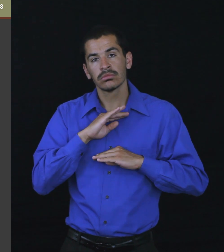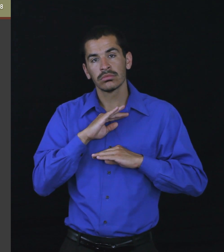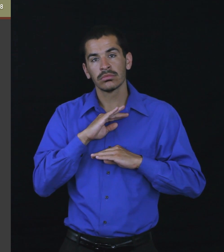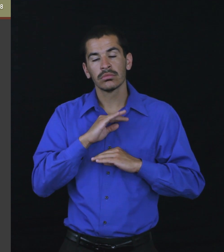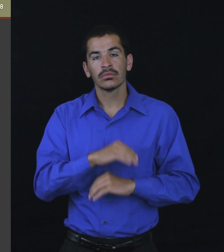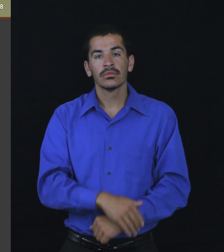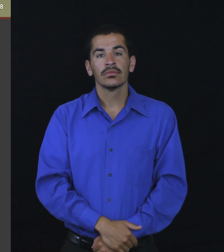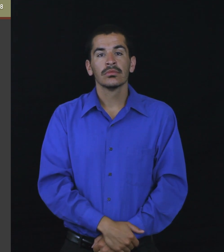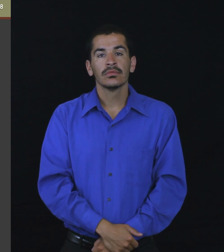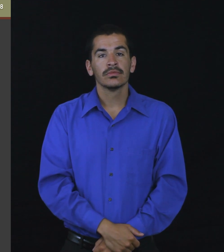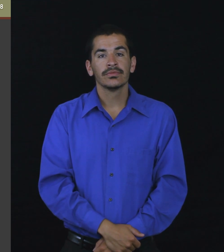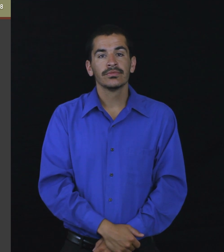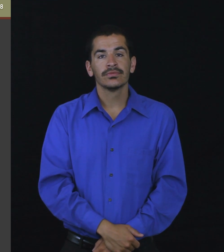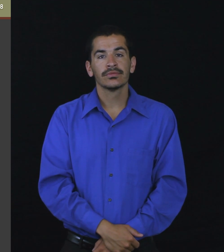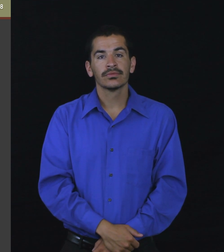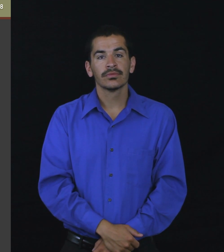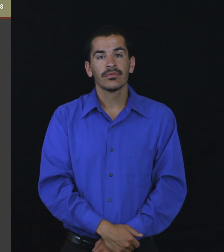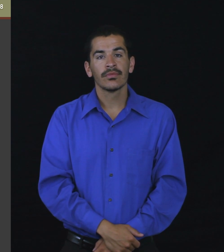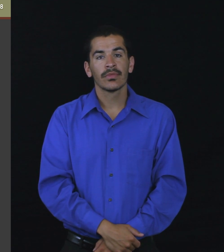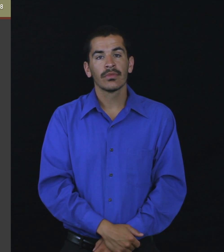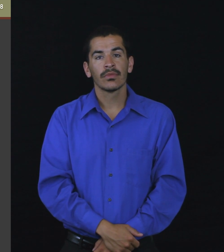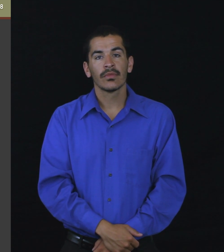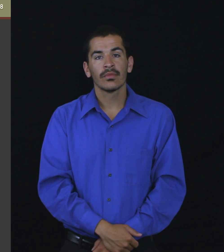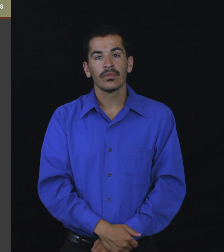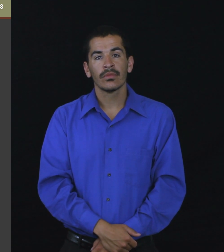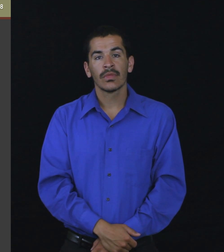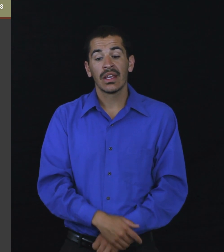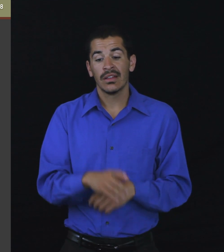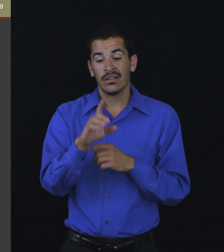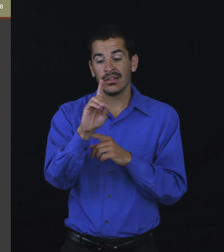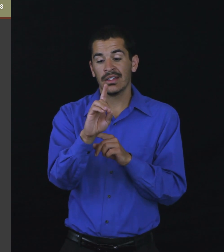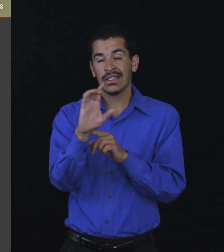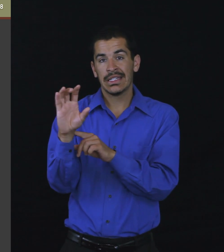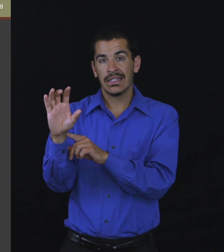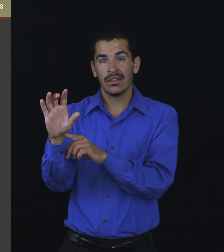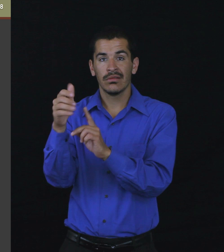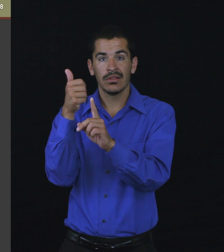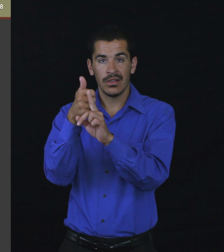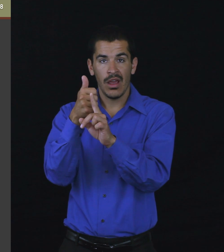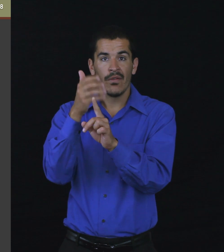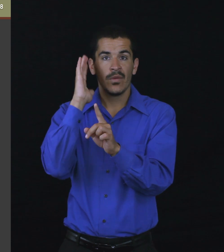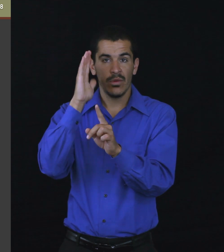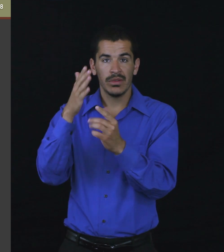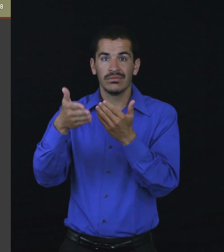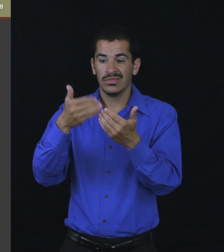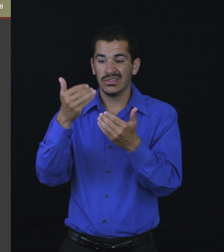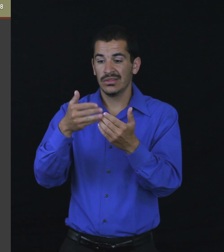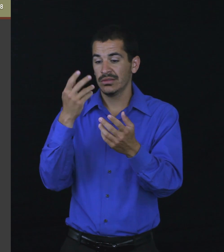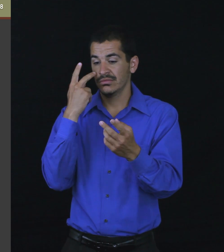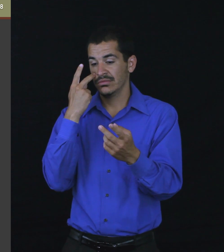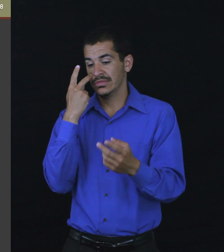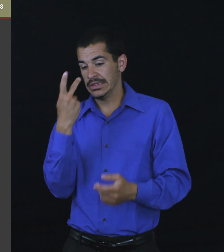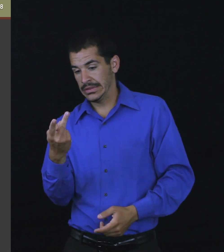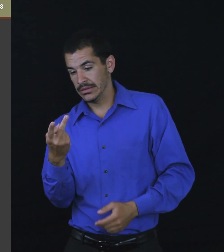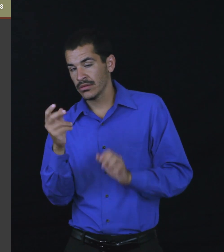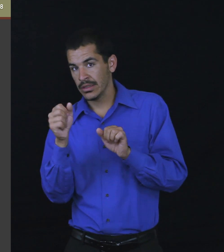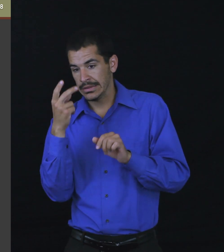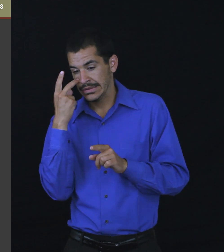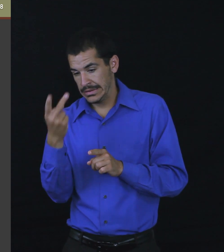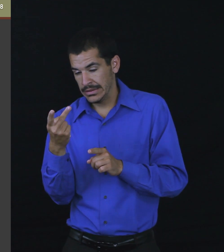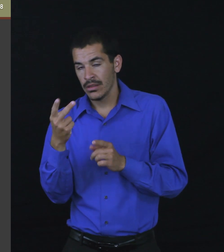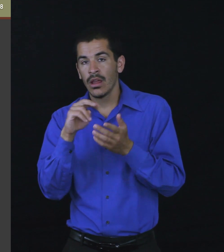There will be a visible DCC presence, and this will improve the